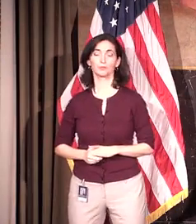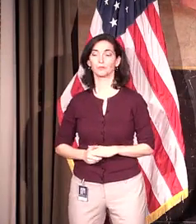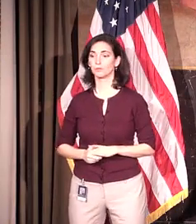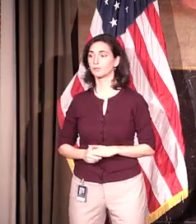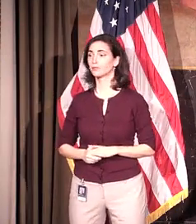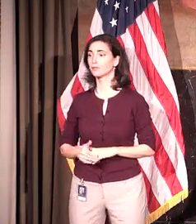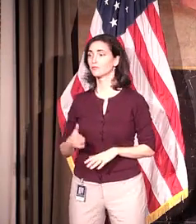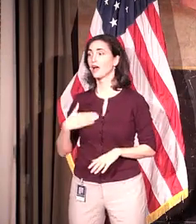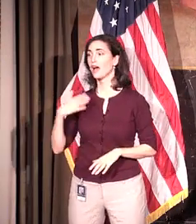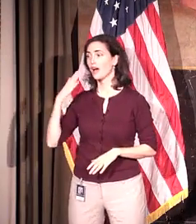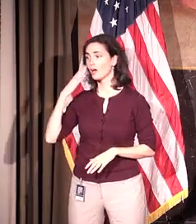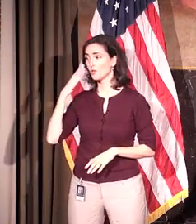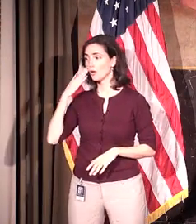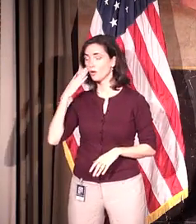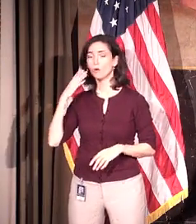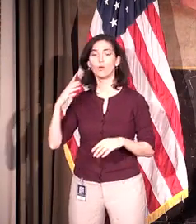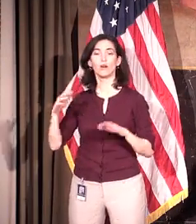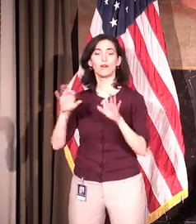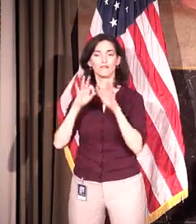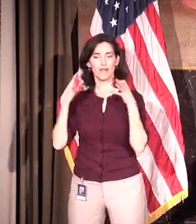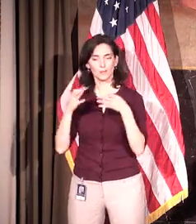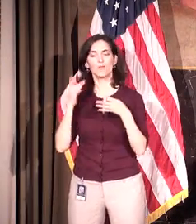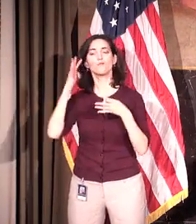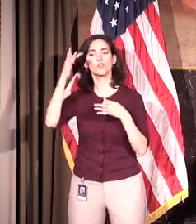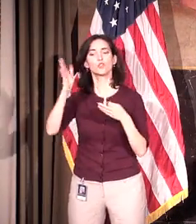that our families are going to gather around the table again.